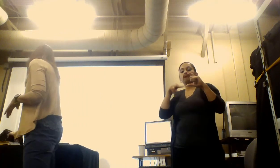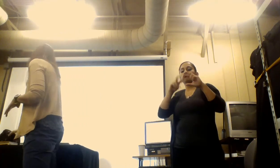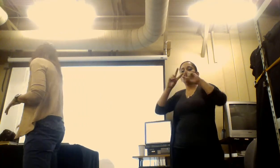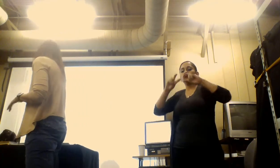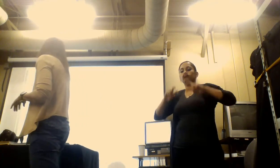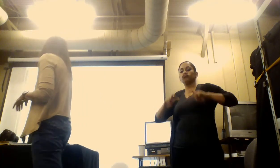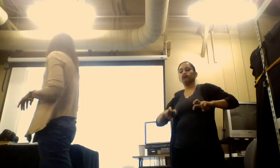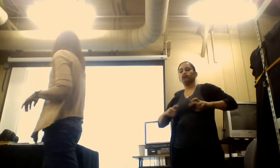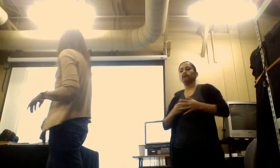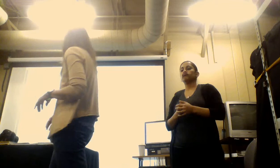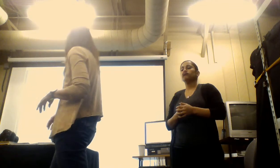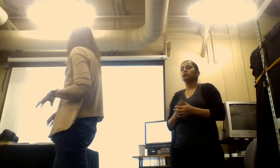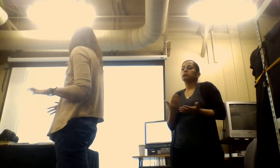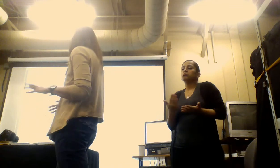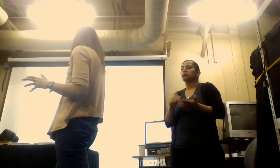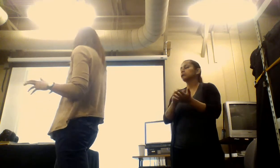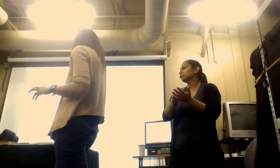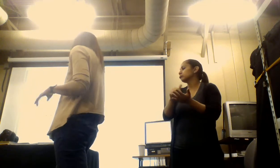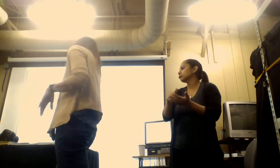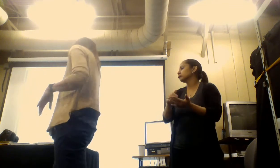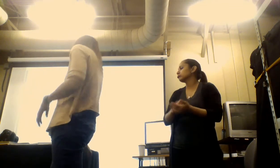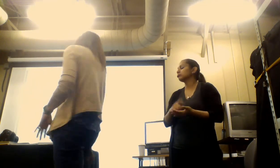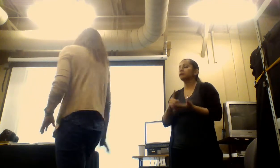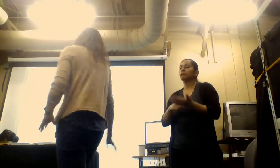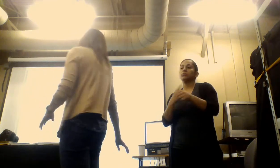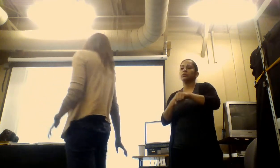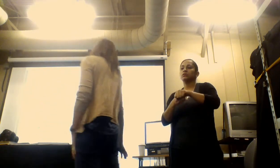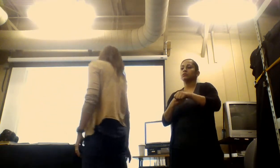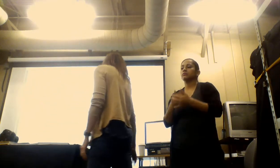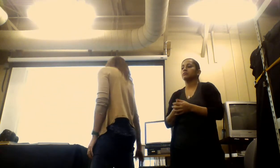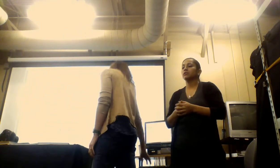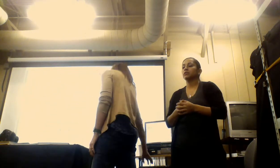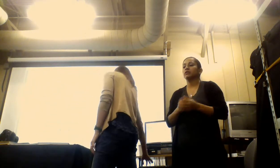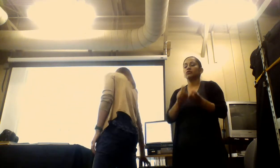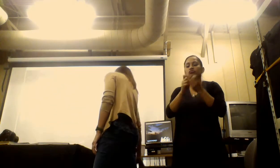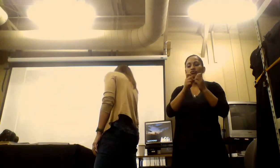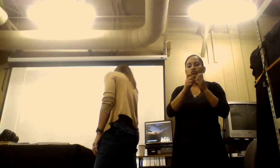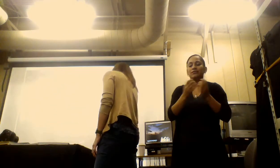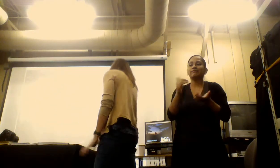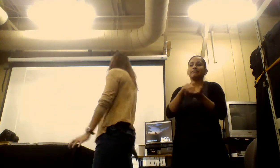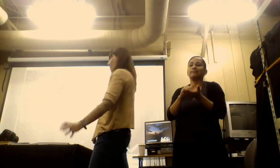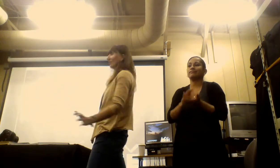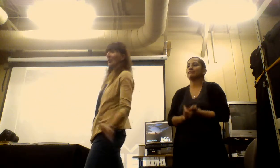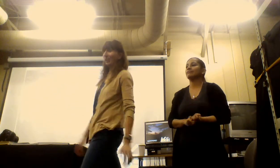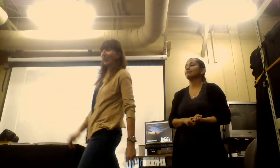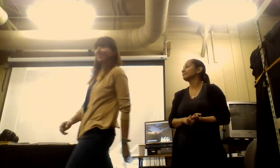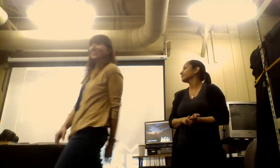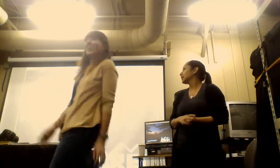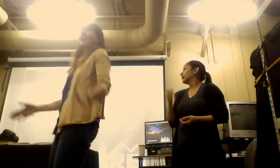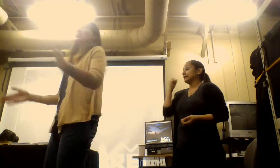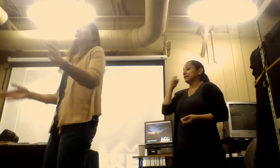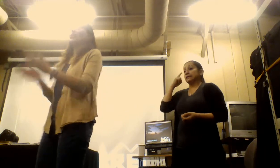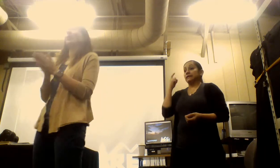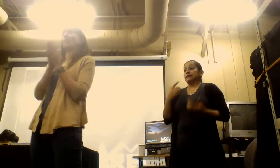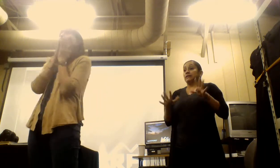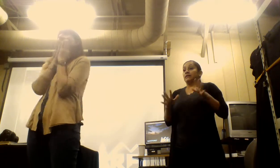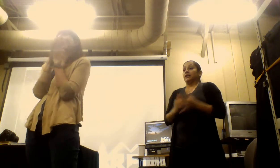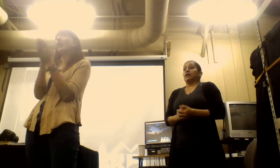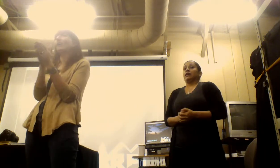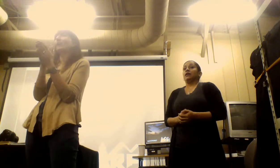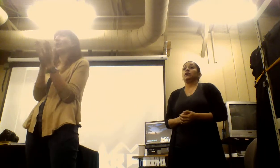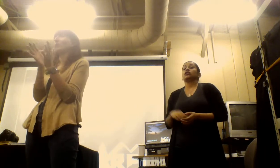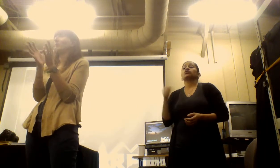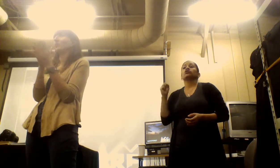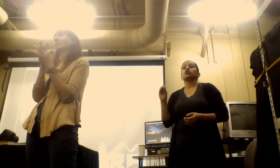be edited just a little bit, and then make sure you actually share your images. And I think we're done. Okay. So